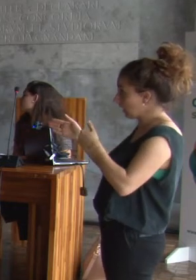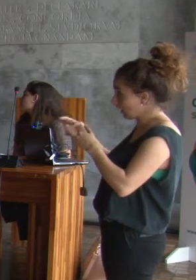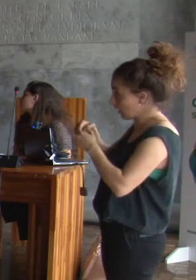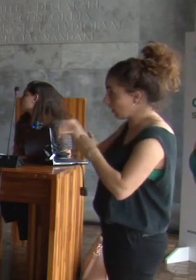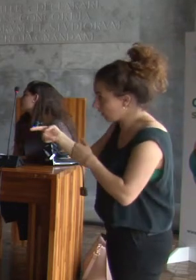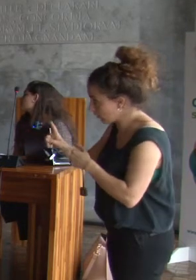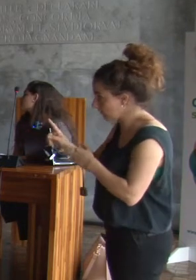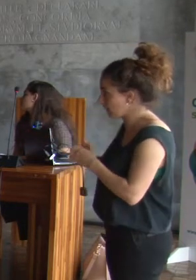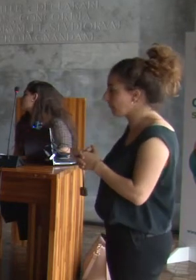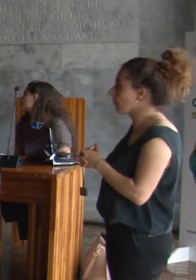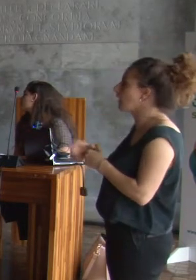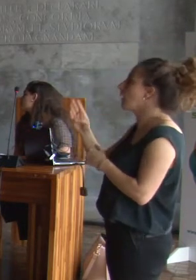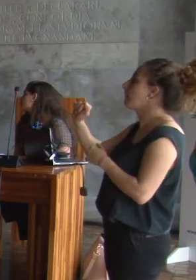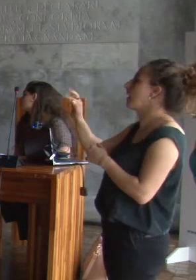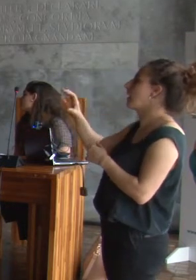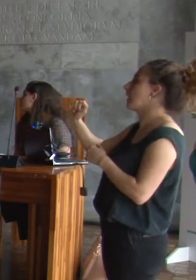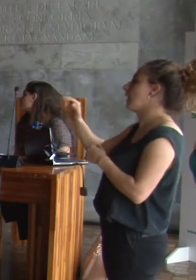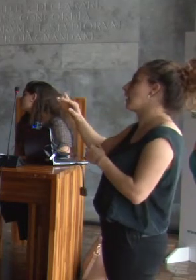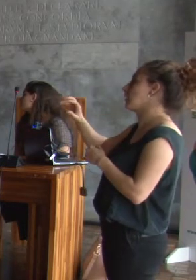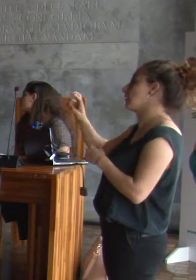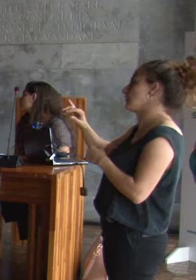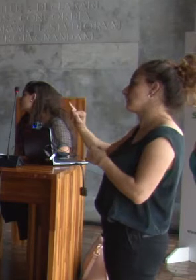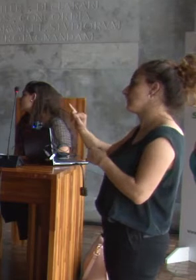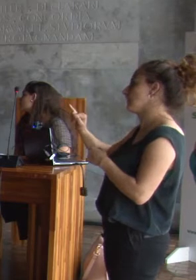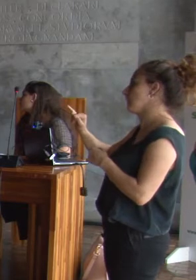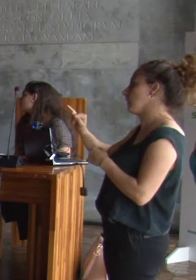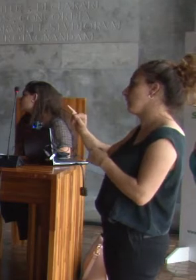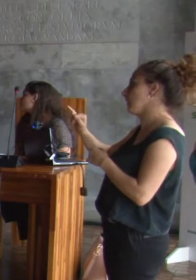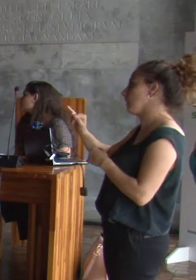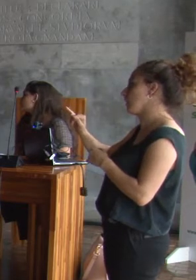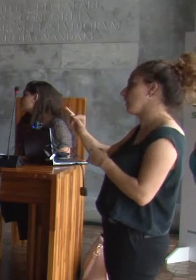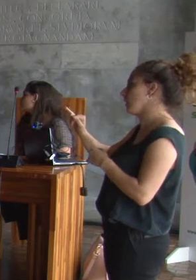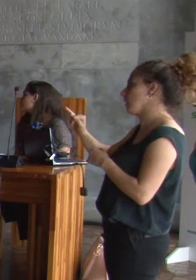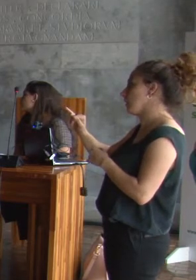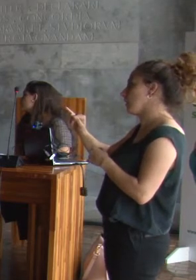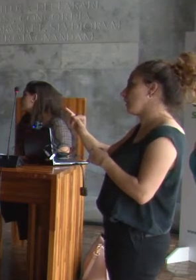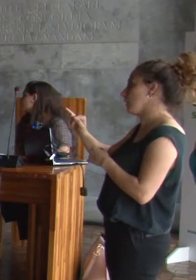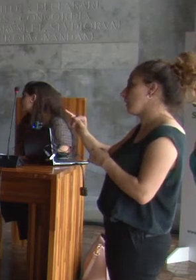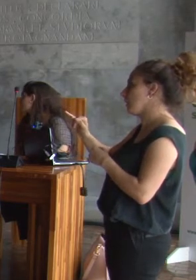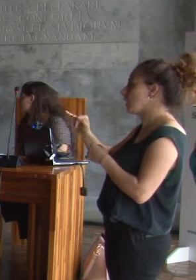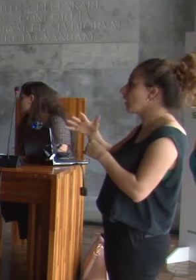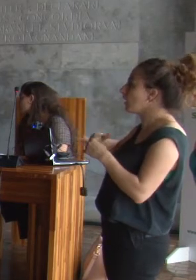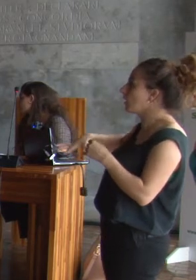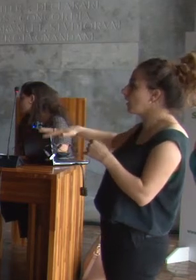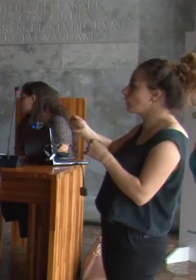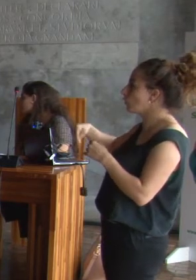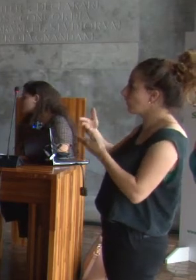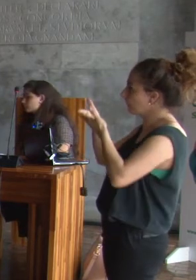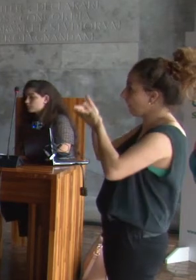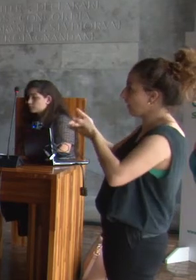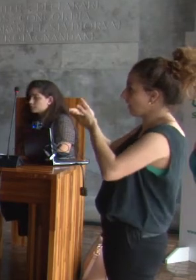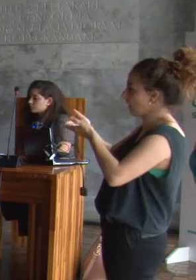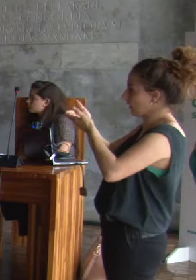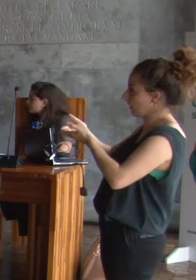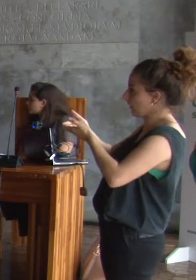Stefano says, barcarizzi, mooring steps, are stairs you use to board boats in